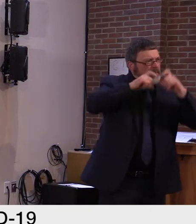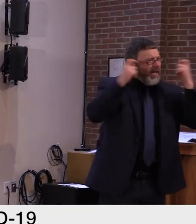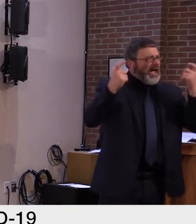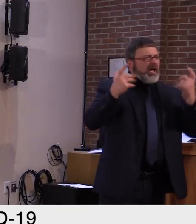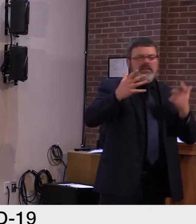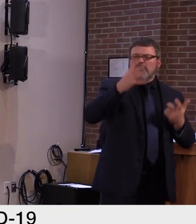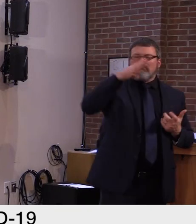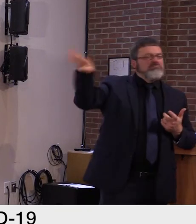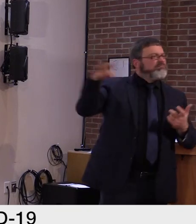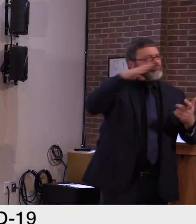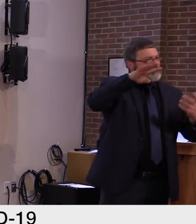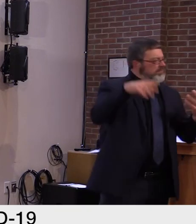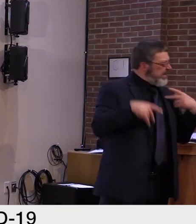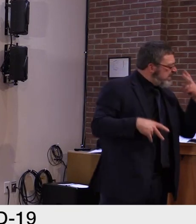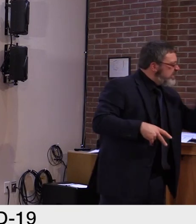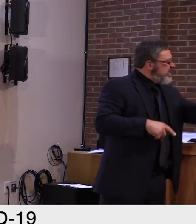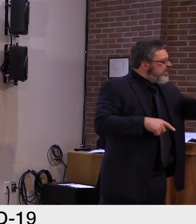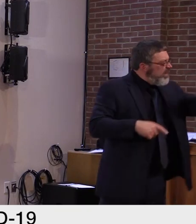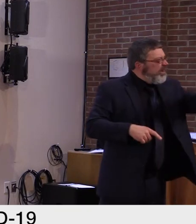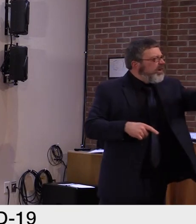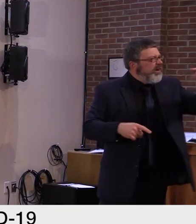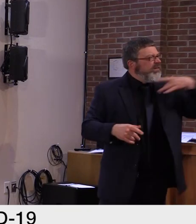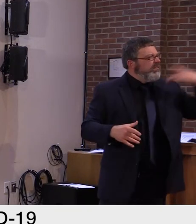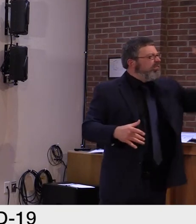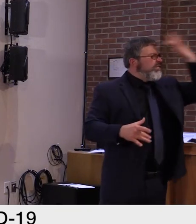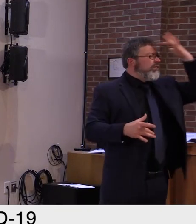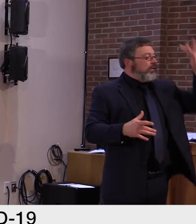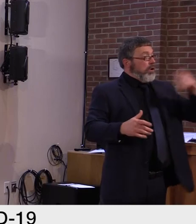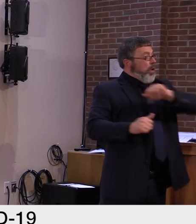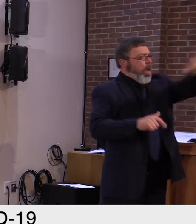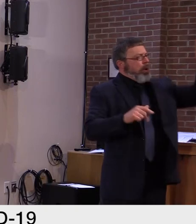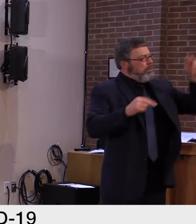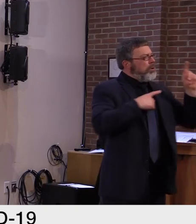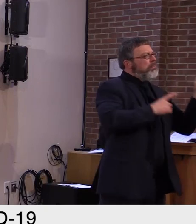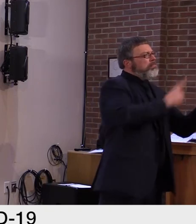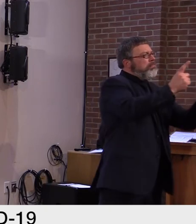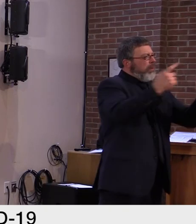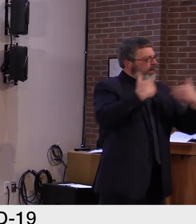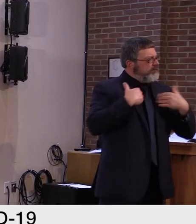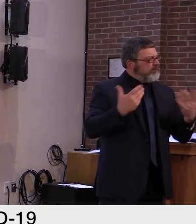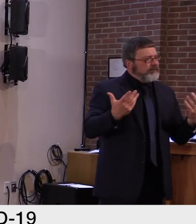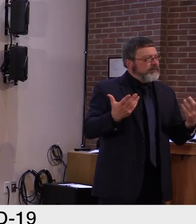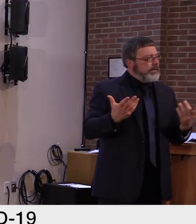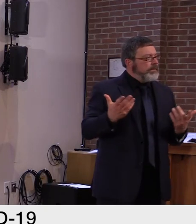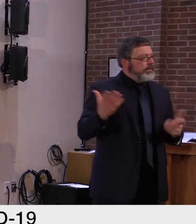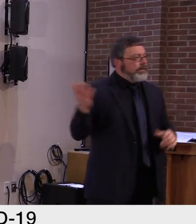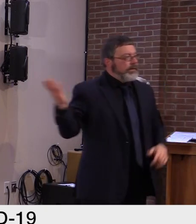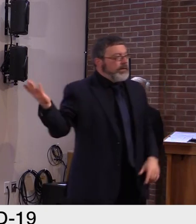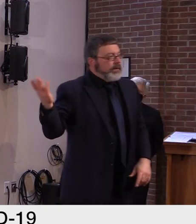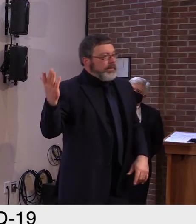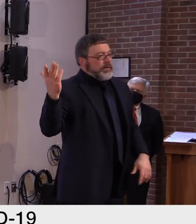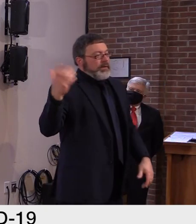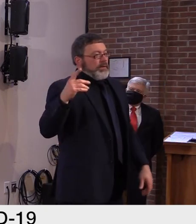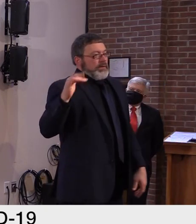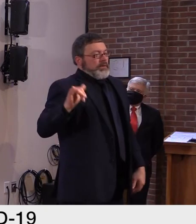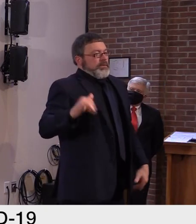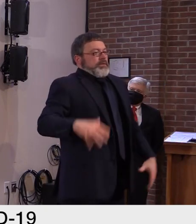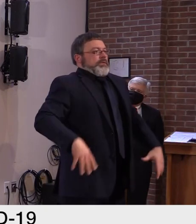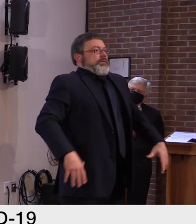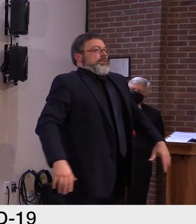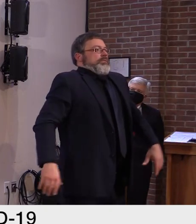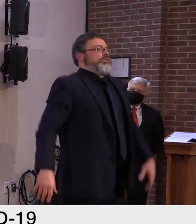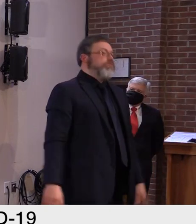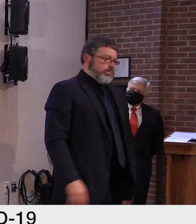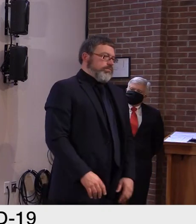that's difficult, and some are just so reluctant to wearing a mask and doing the right thing. That's why we tell